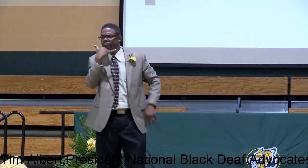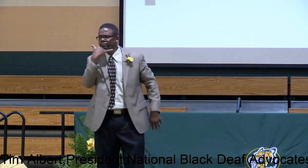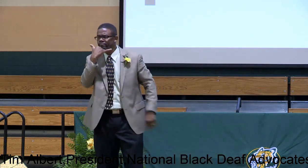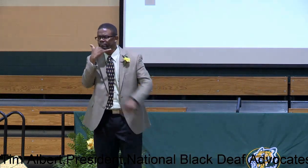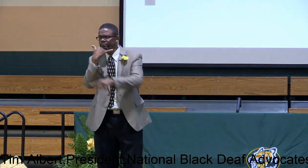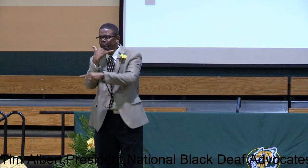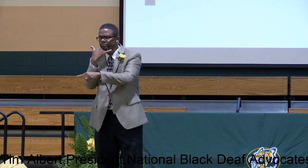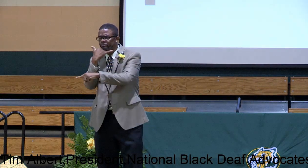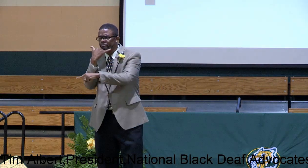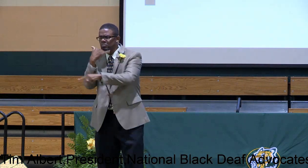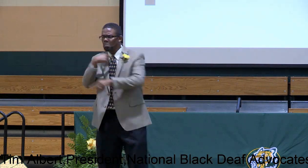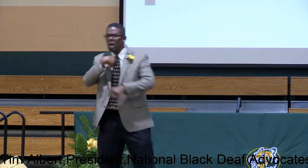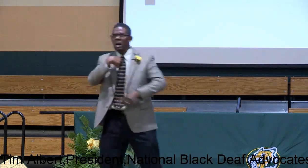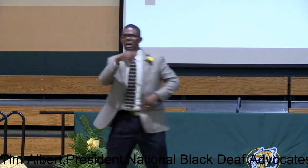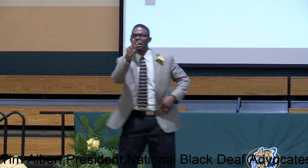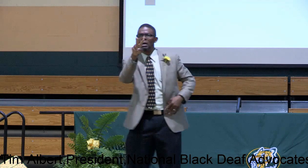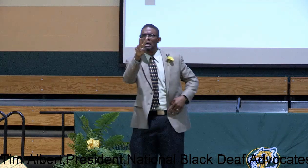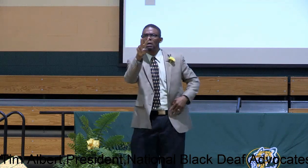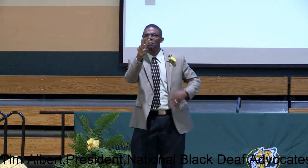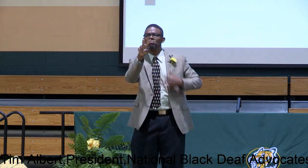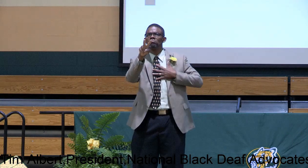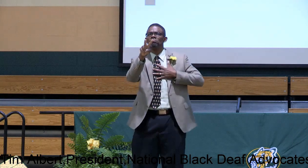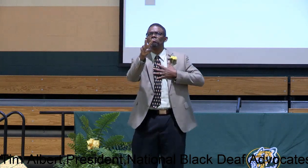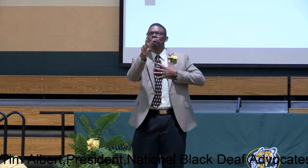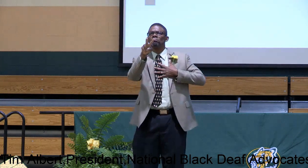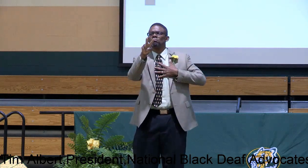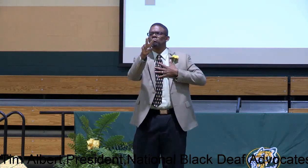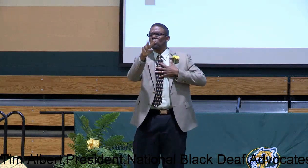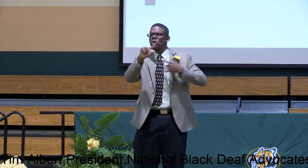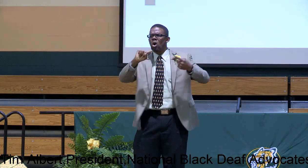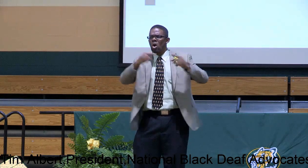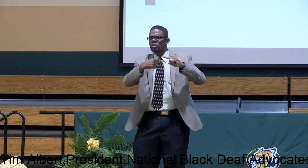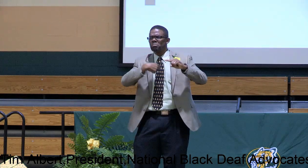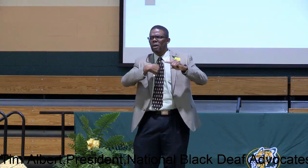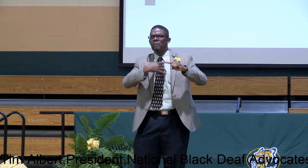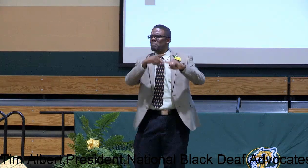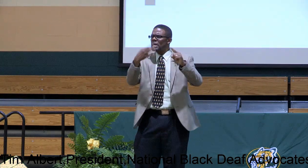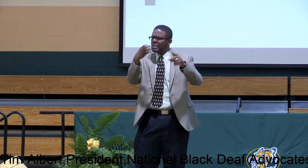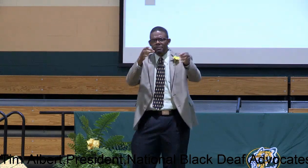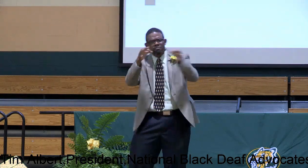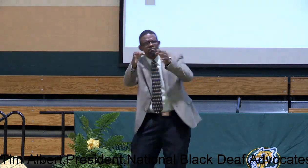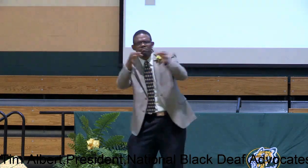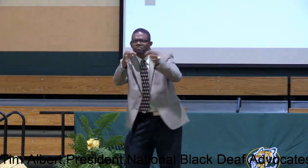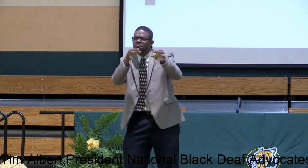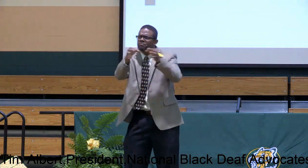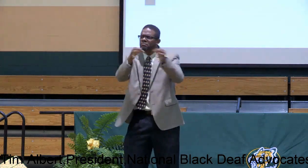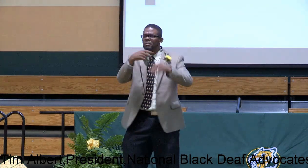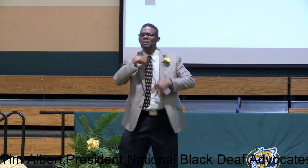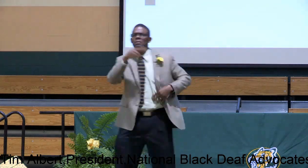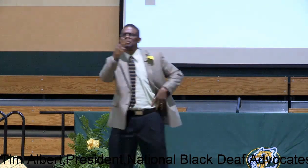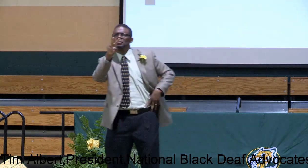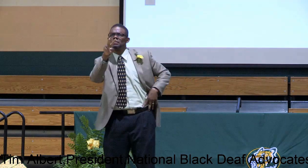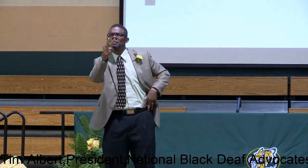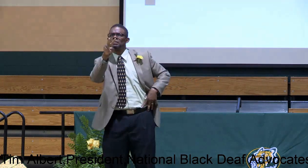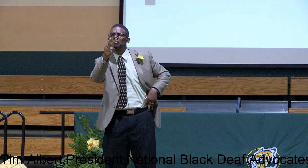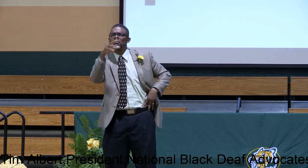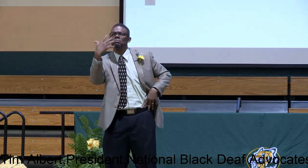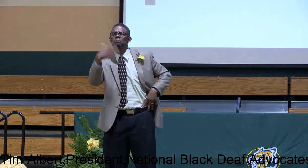all that mocking, that hurt him. Of course, the people that mocked him were wrong. And honestly, I felt for him as I watched his story.